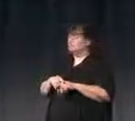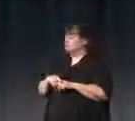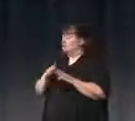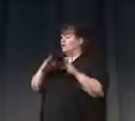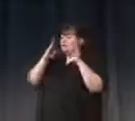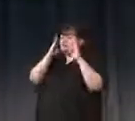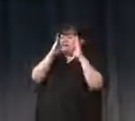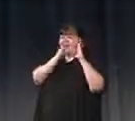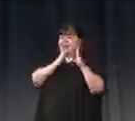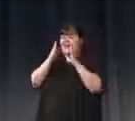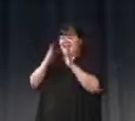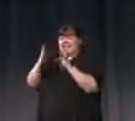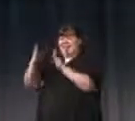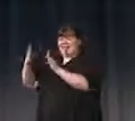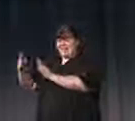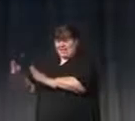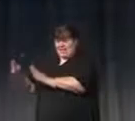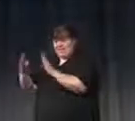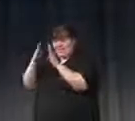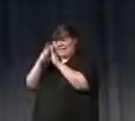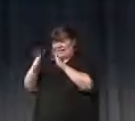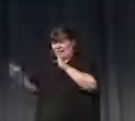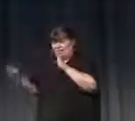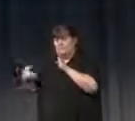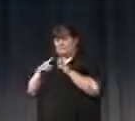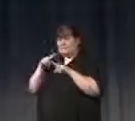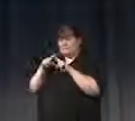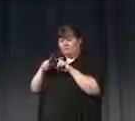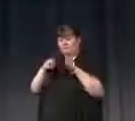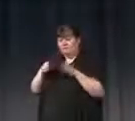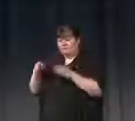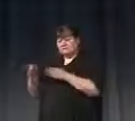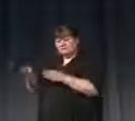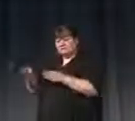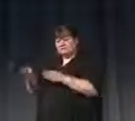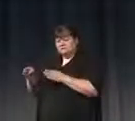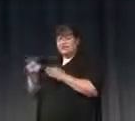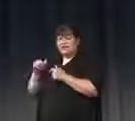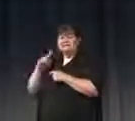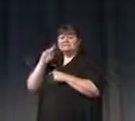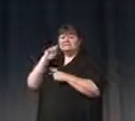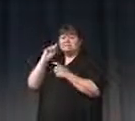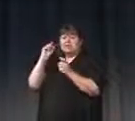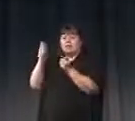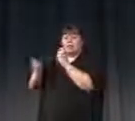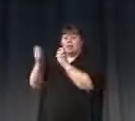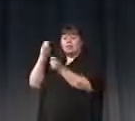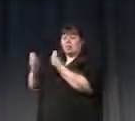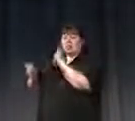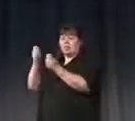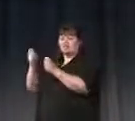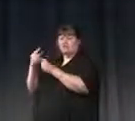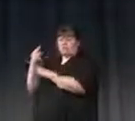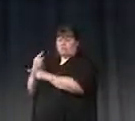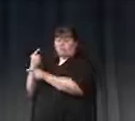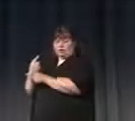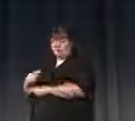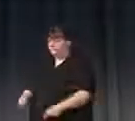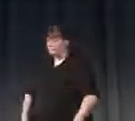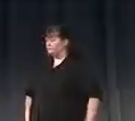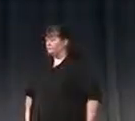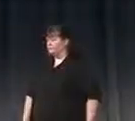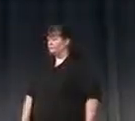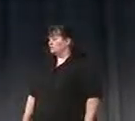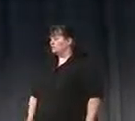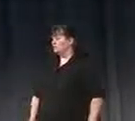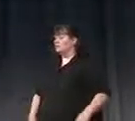all these other four bars here on the right are different ways in which the reverberation deviates from the properties of actual reverb. So this is a case